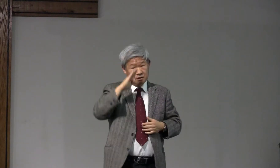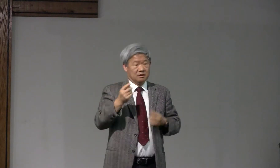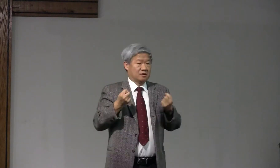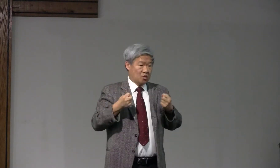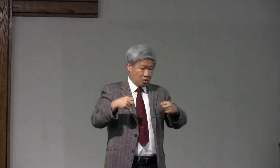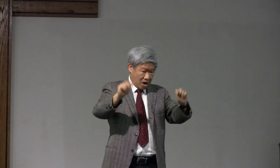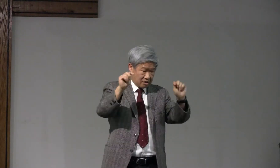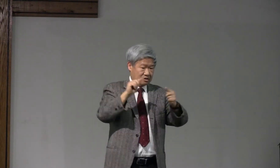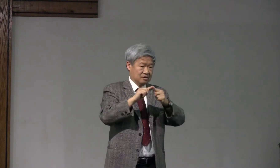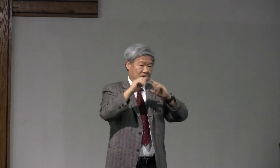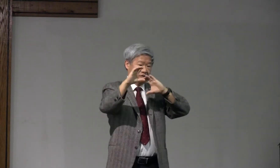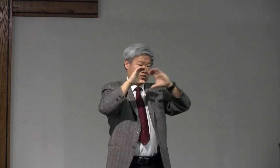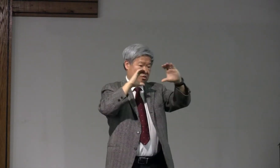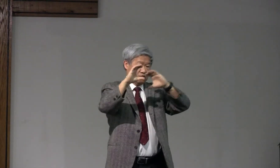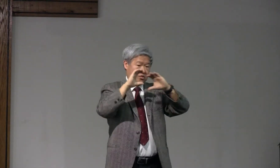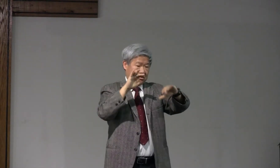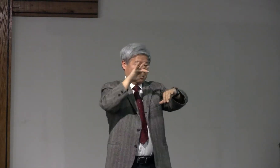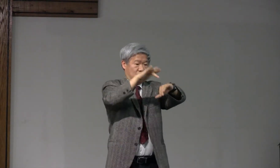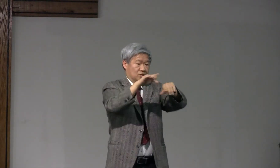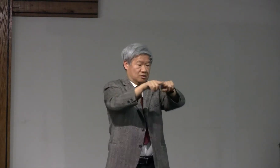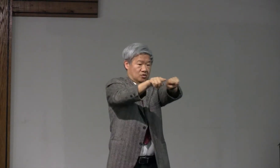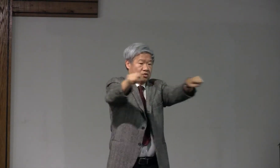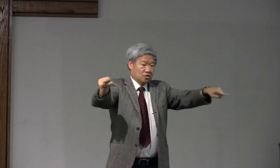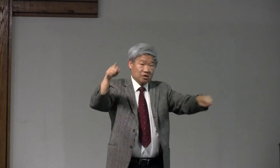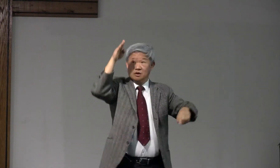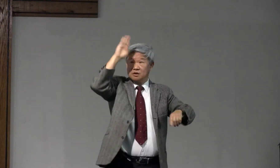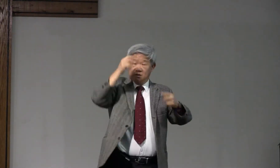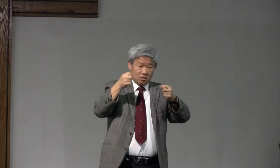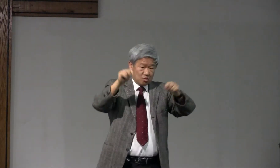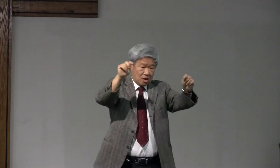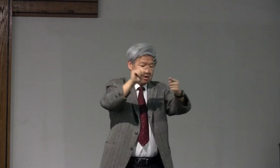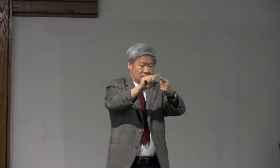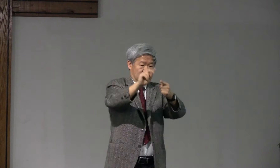You walk alone. God is trying to reach out to us.